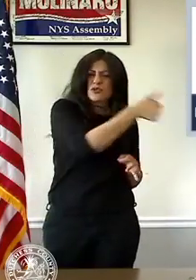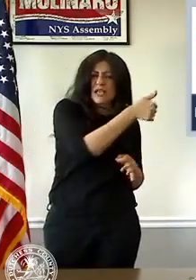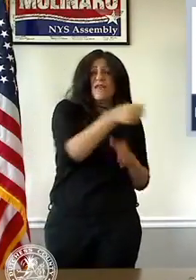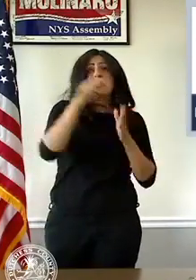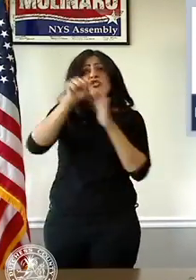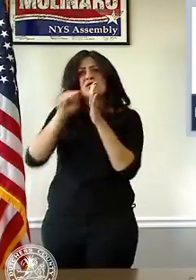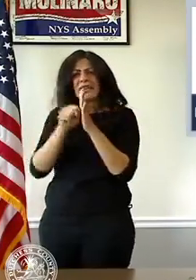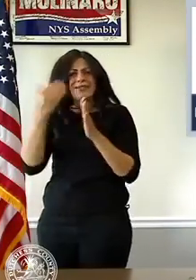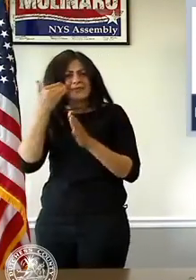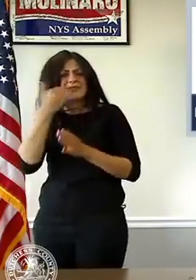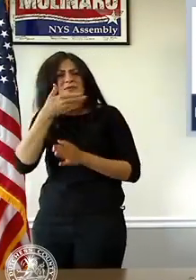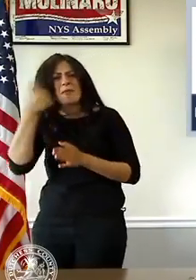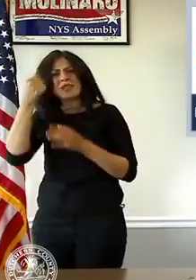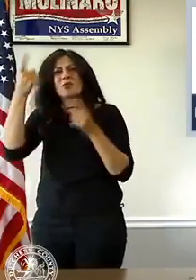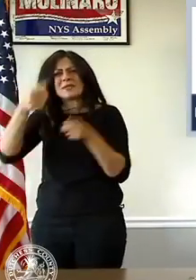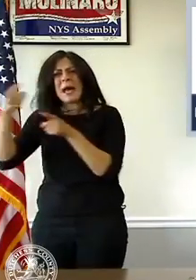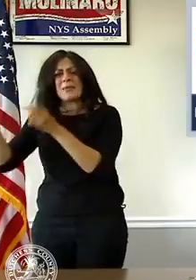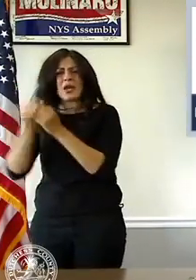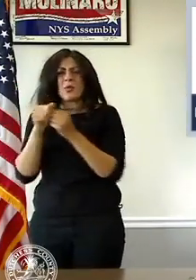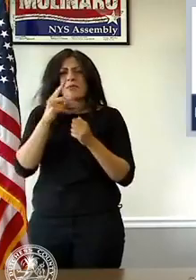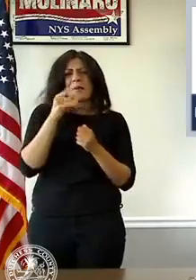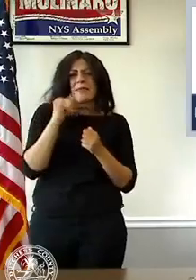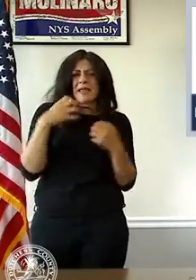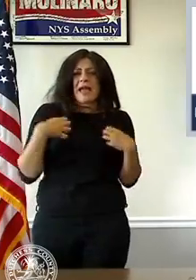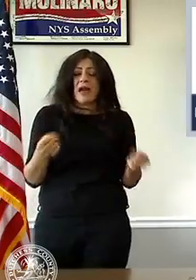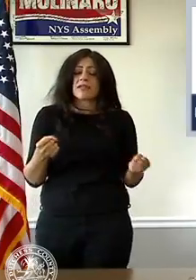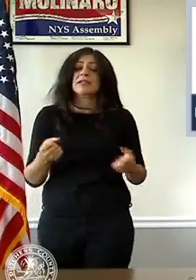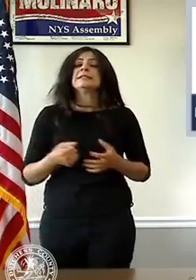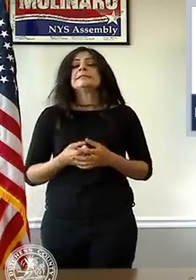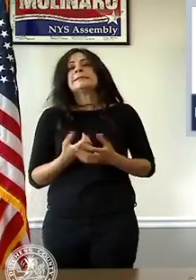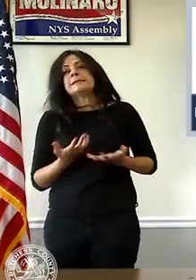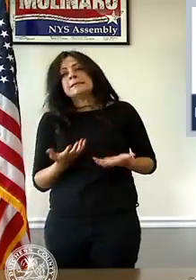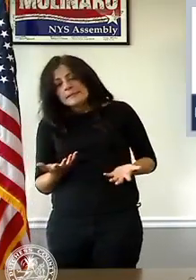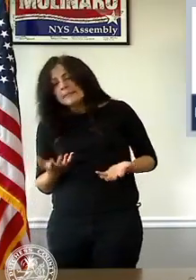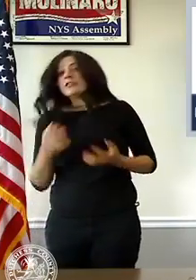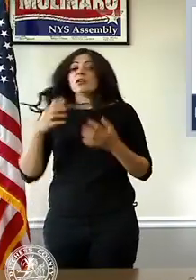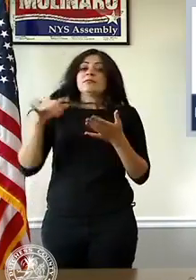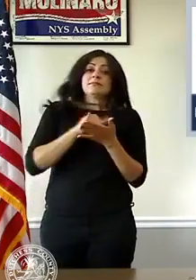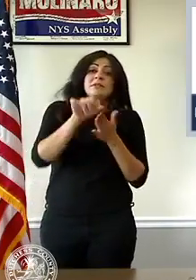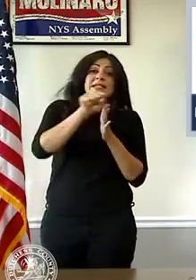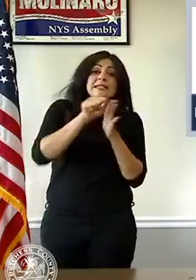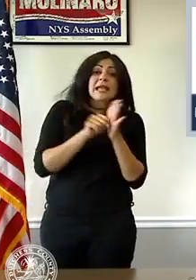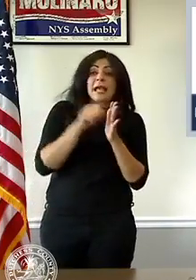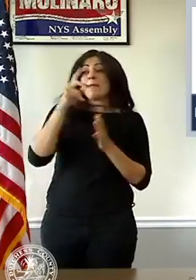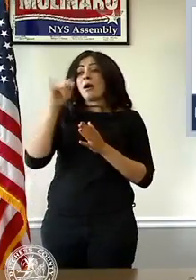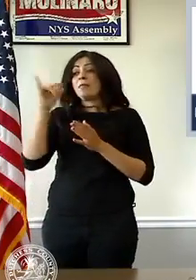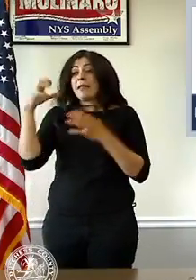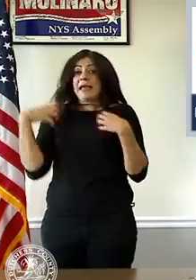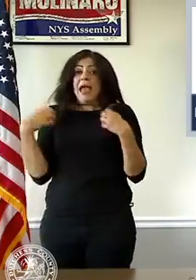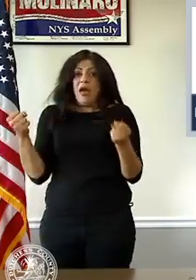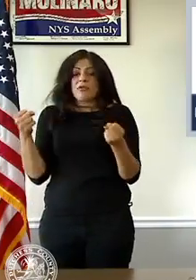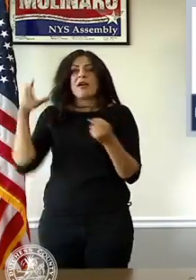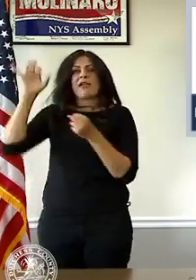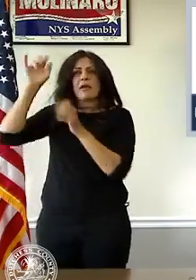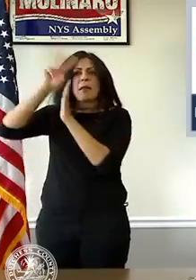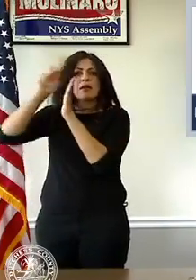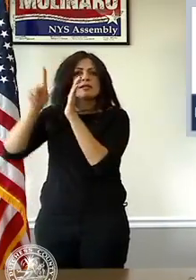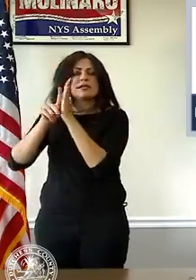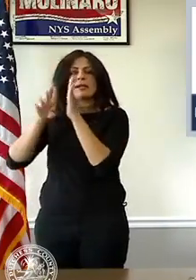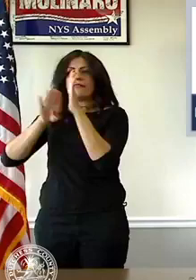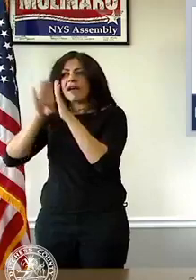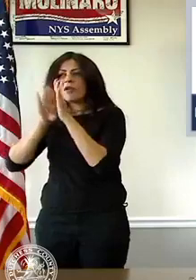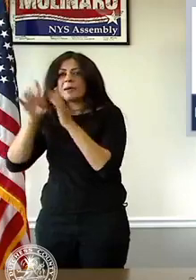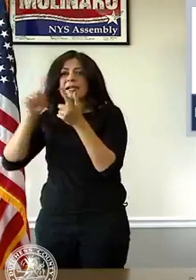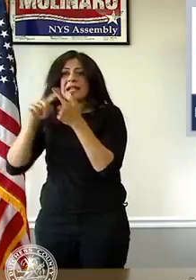understand what's going on with public health. In New York State, public health and the public health policy, both development